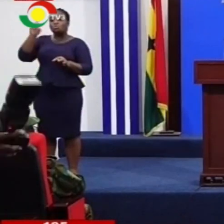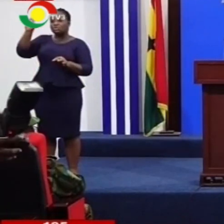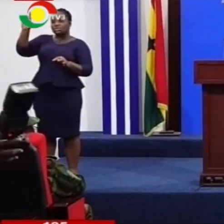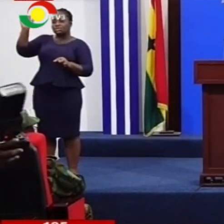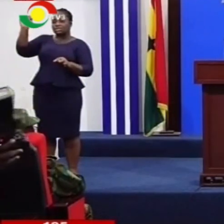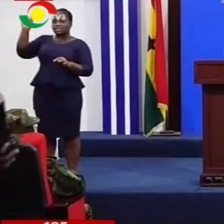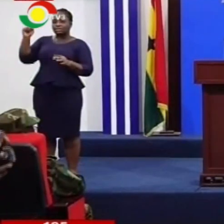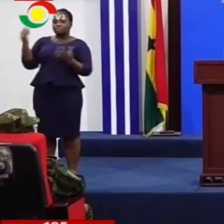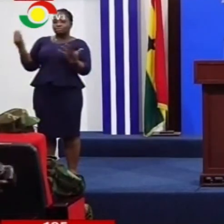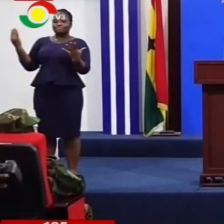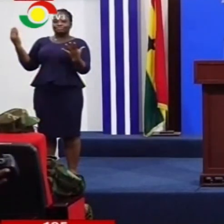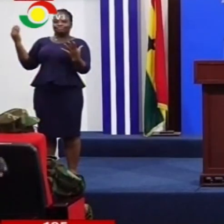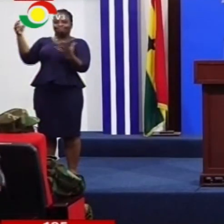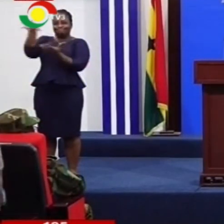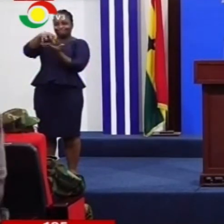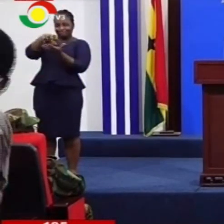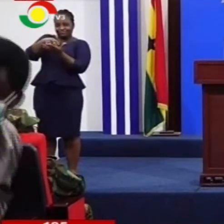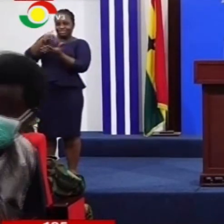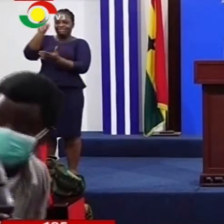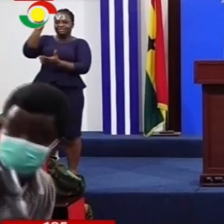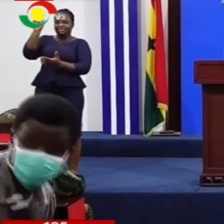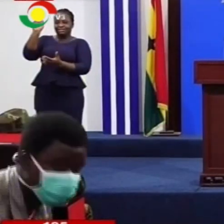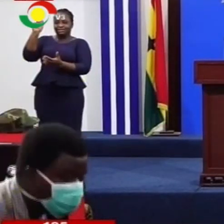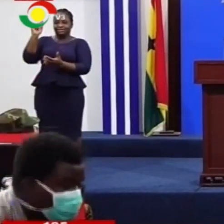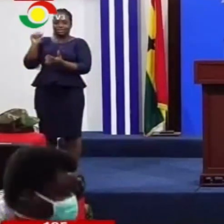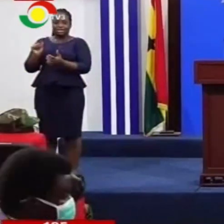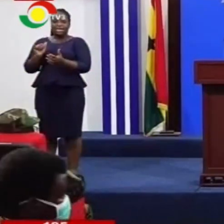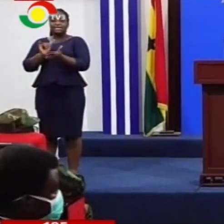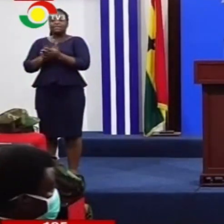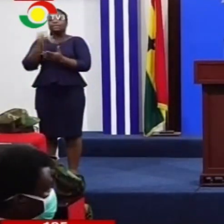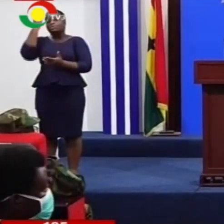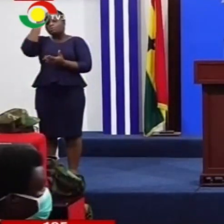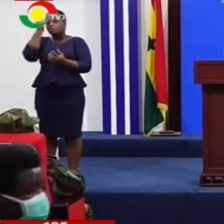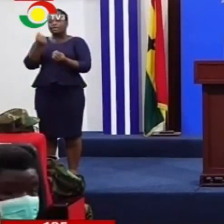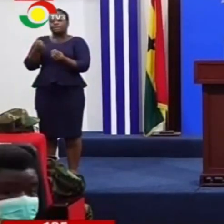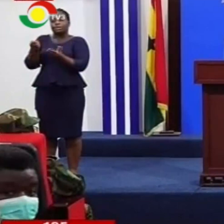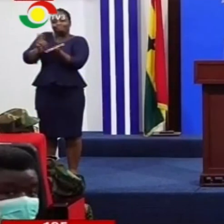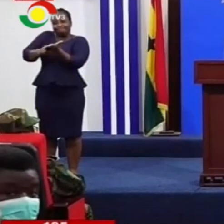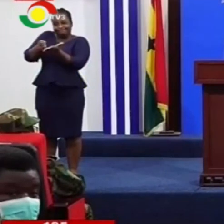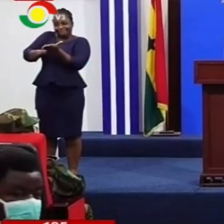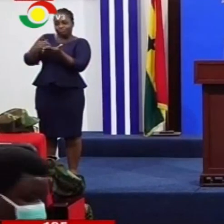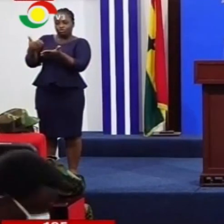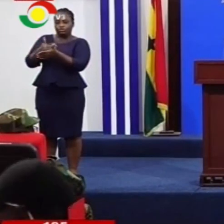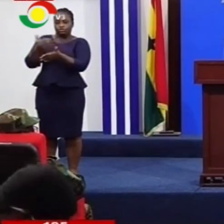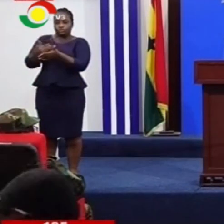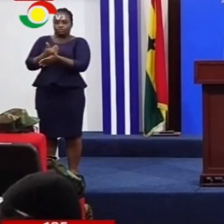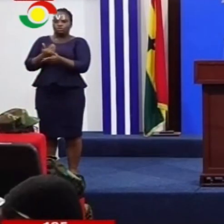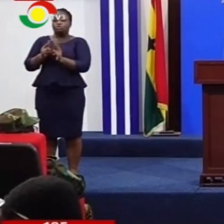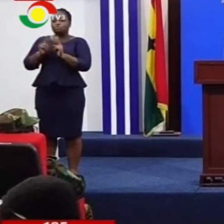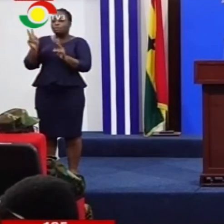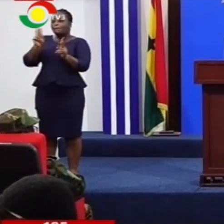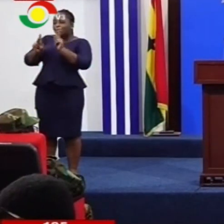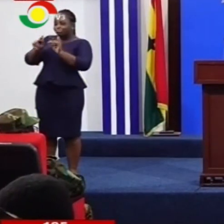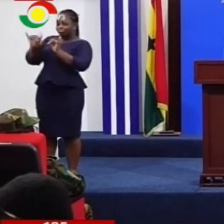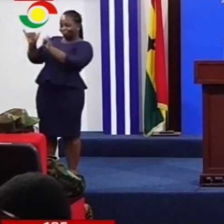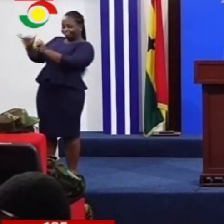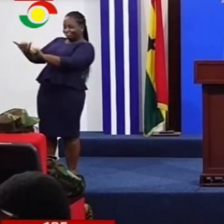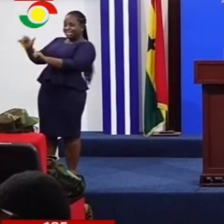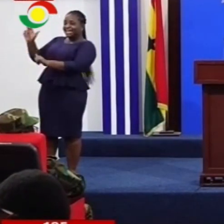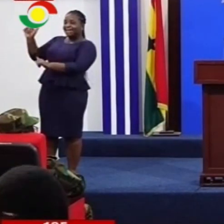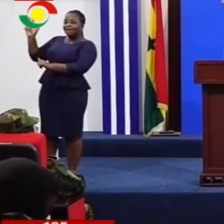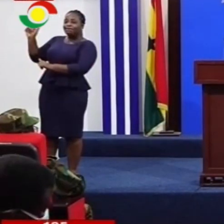data because it deals with money. That is why we are now compiling data as to the people who are in